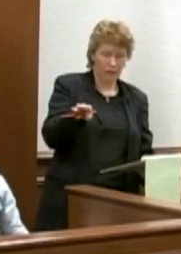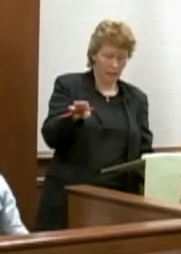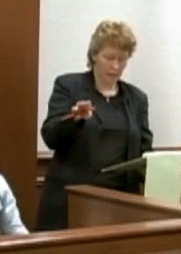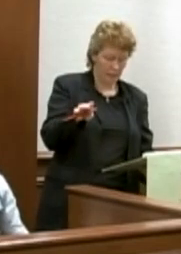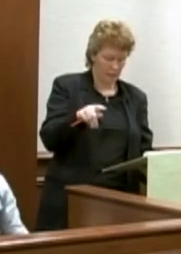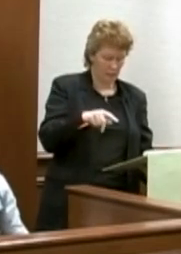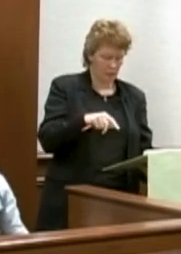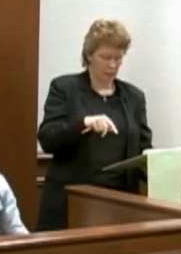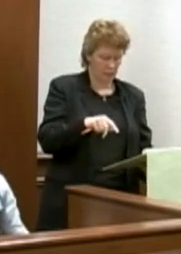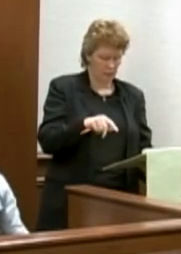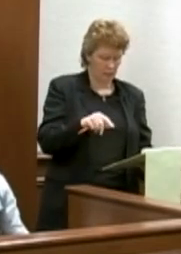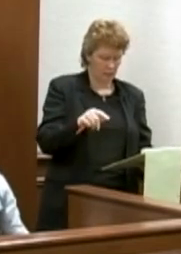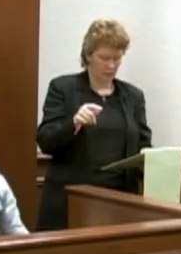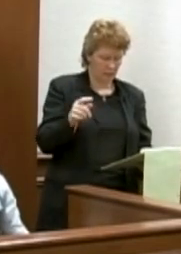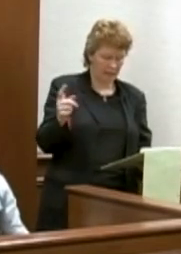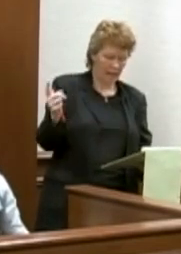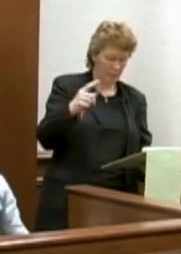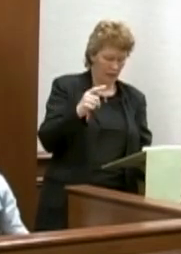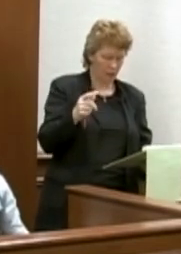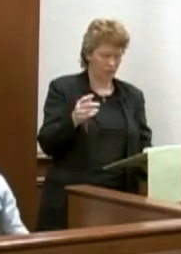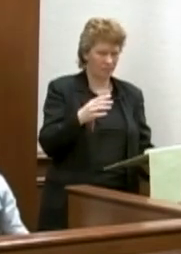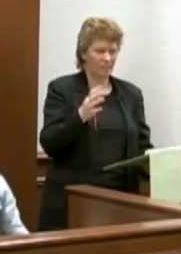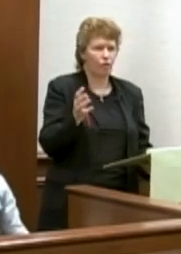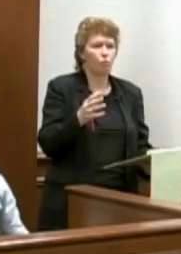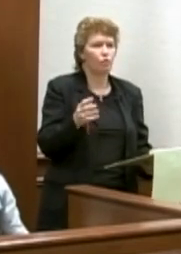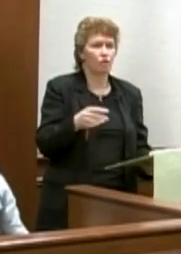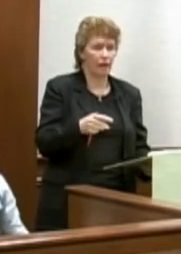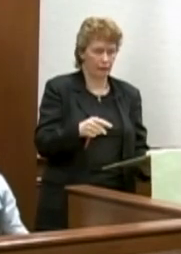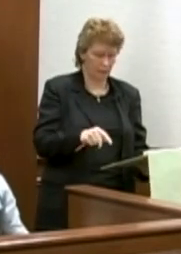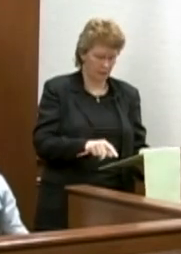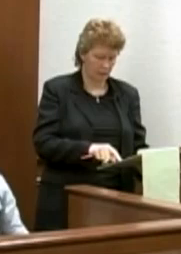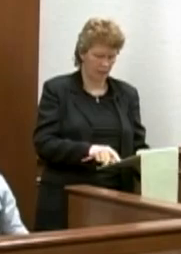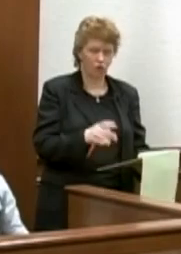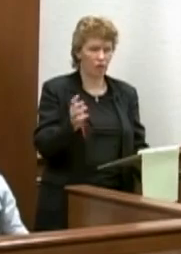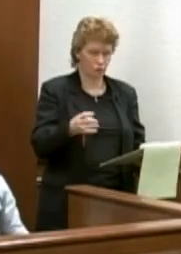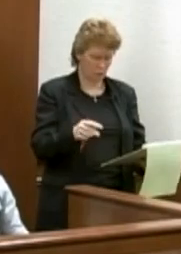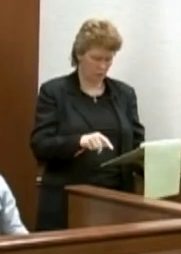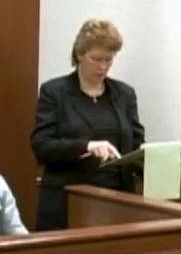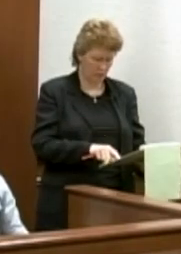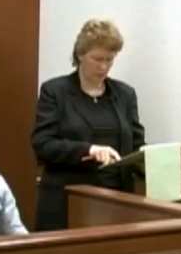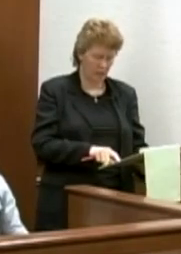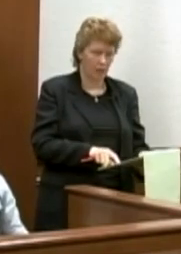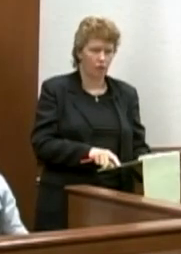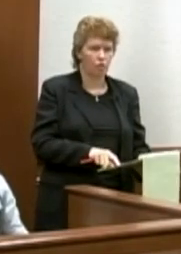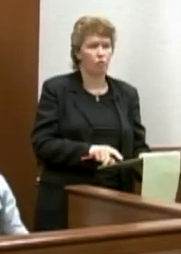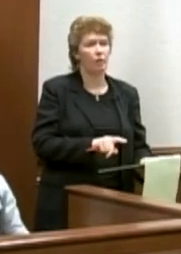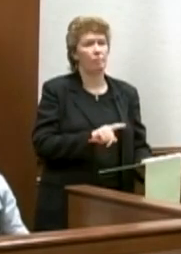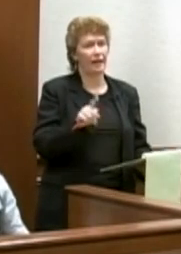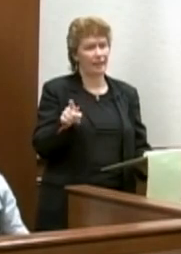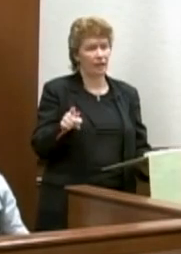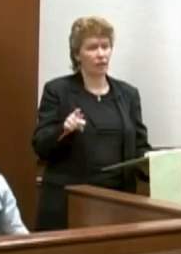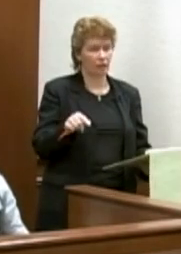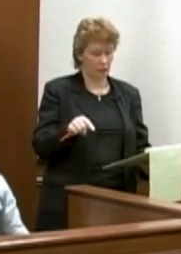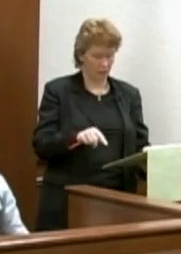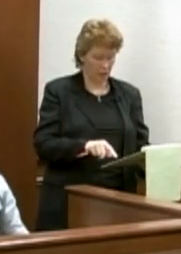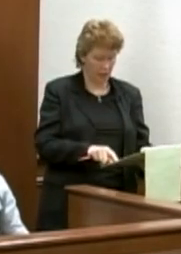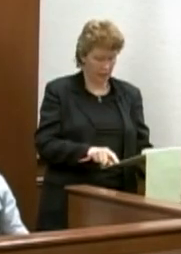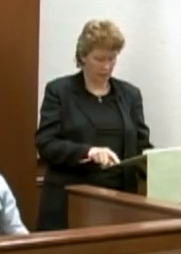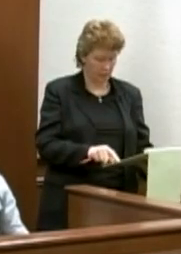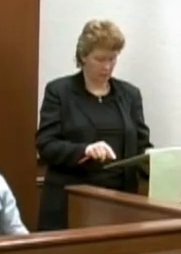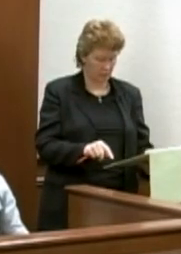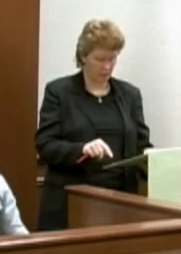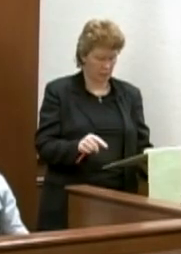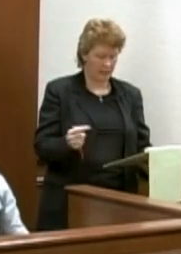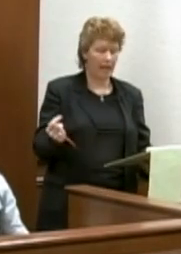They went in. They came out. Sarah was yelling and gesturing. She went back in, got a